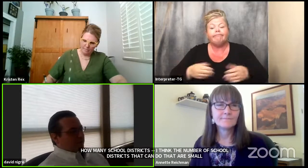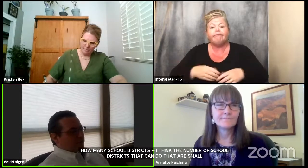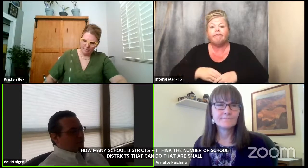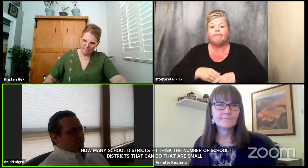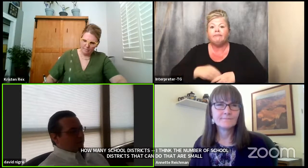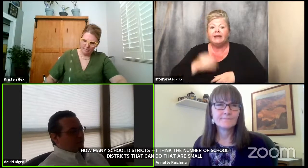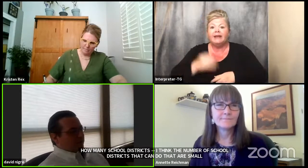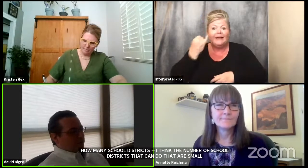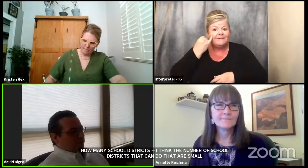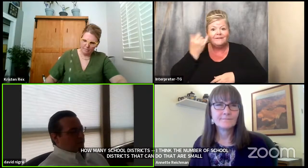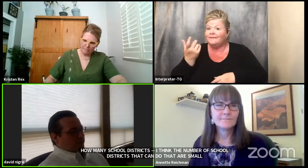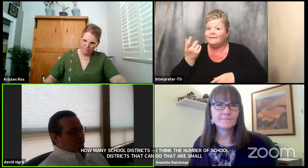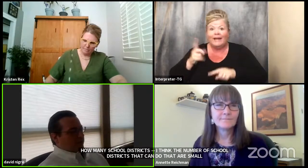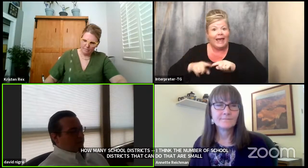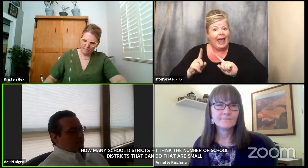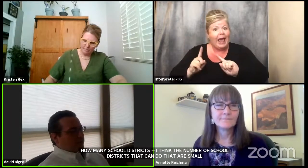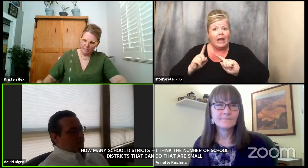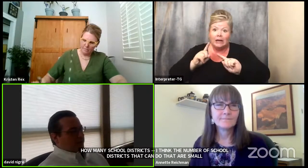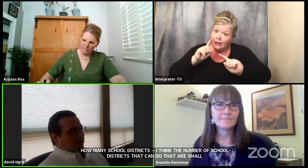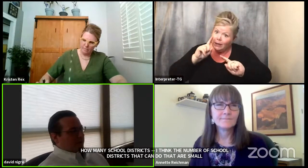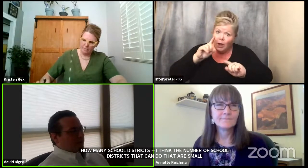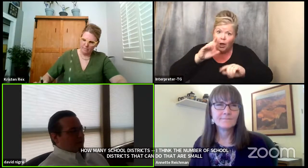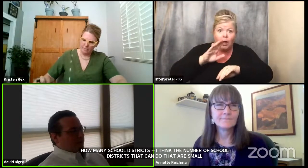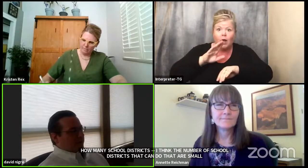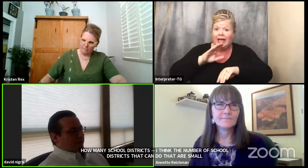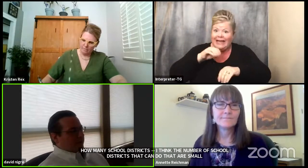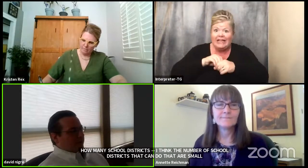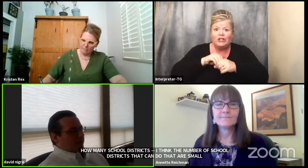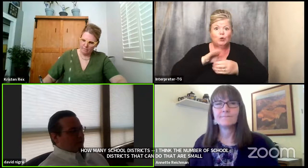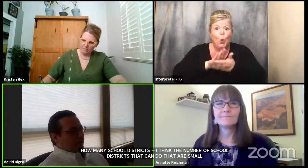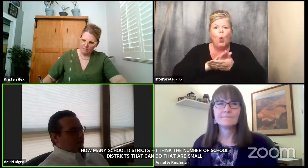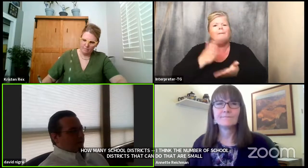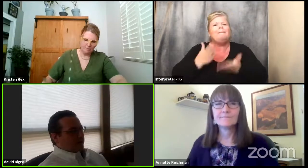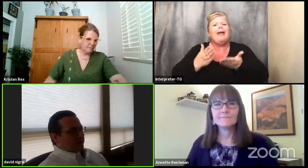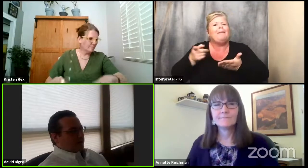school, for some reason, it could be some other medical condition,